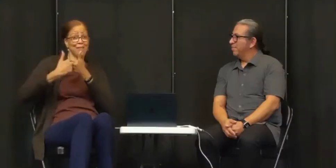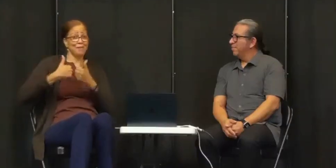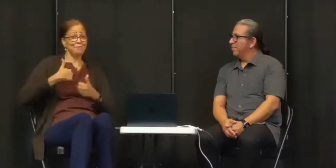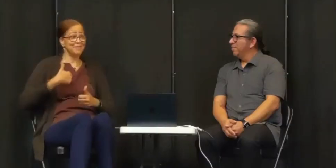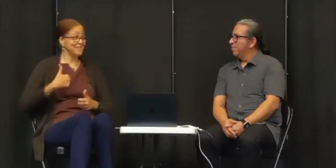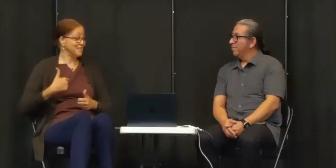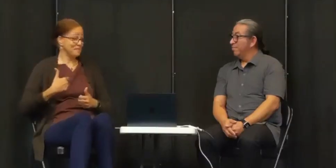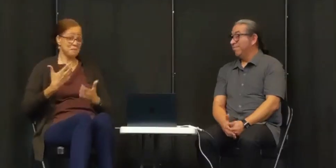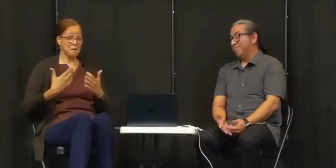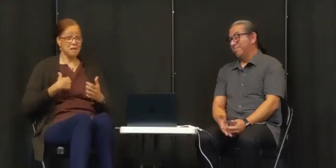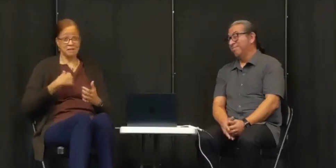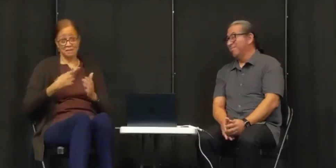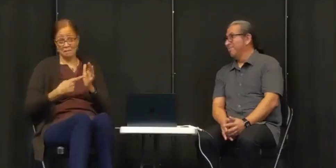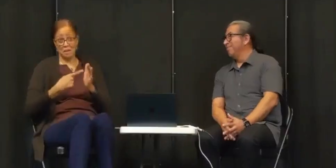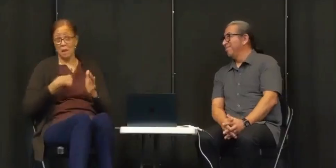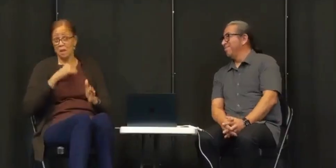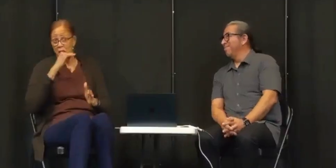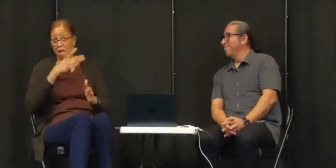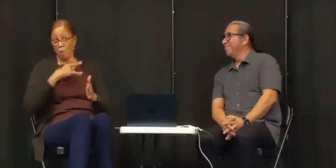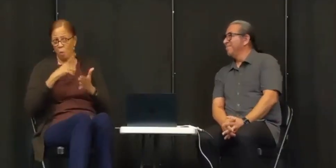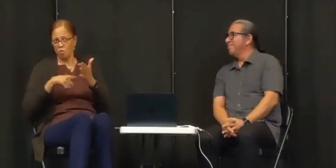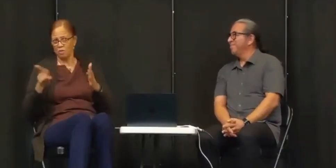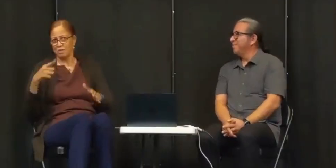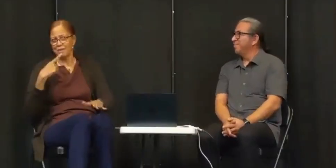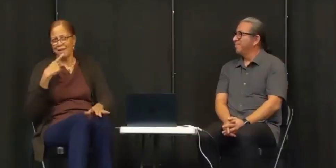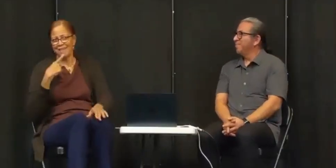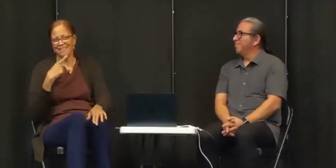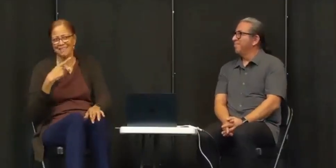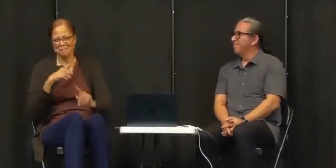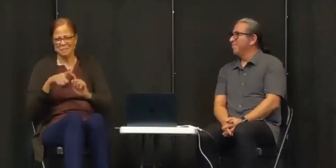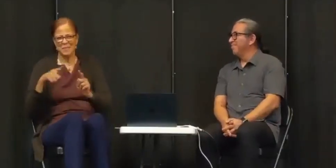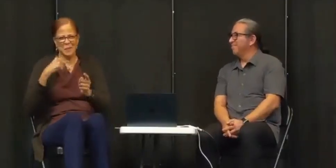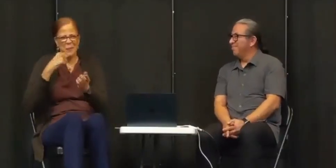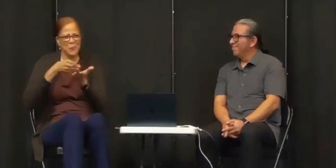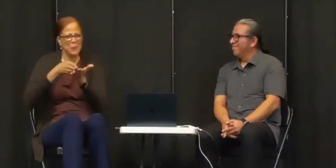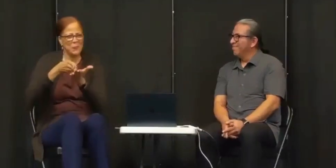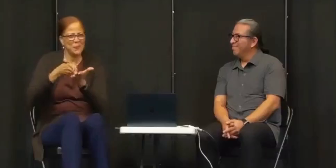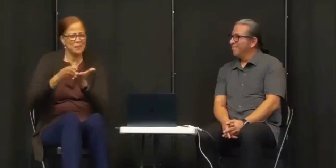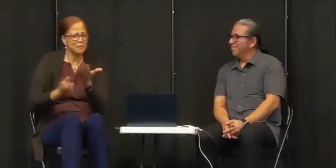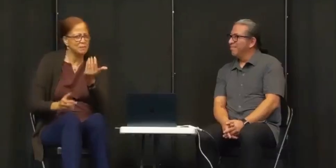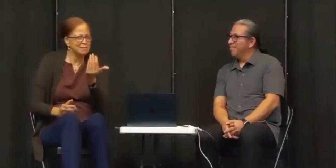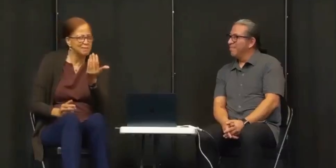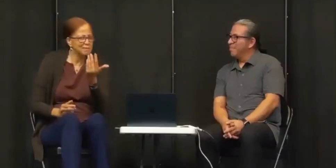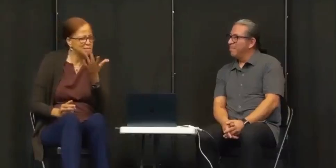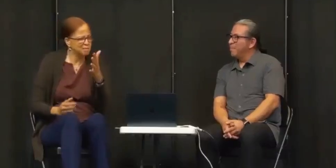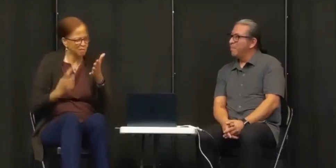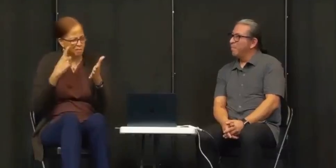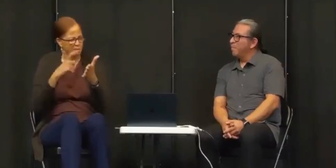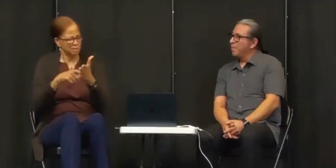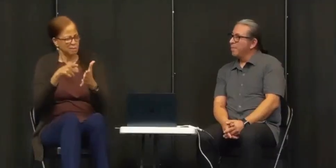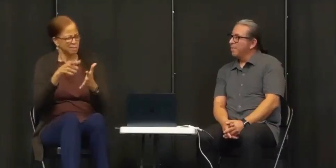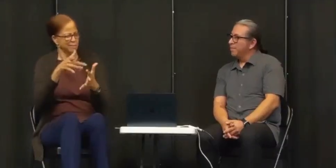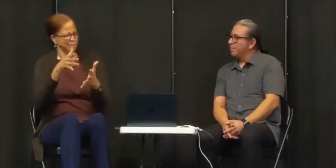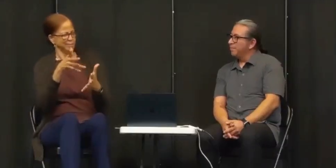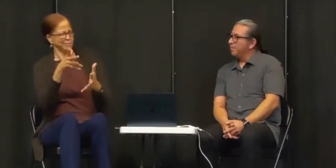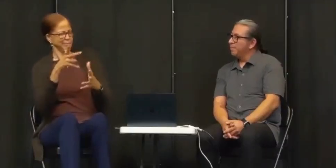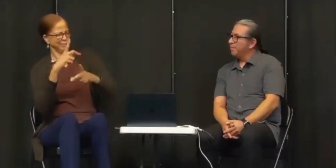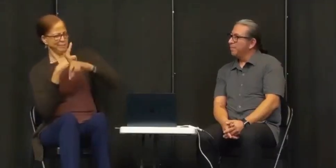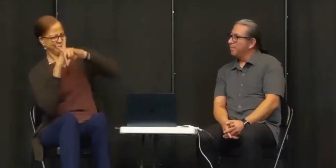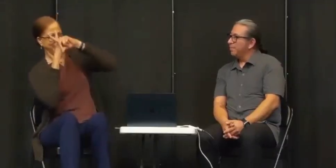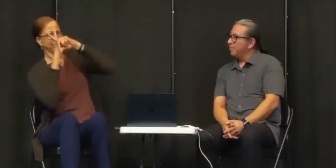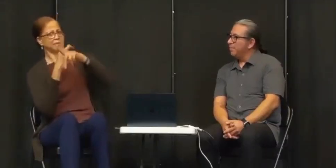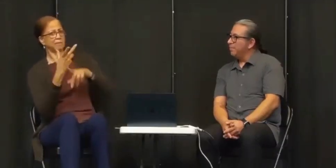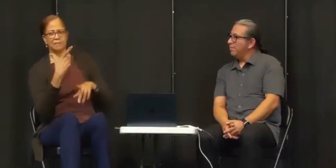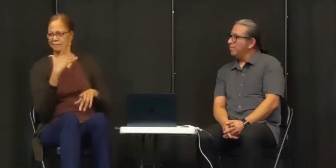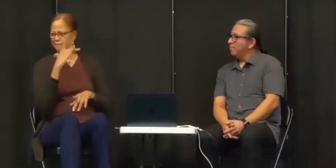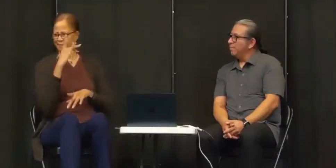And sometimes they may challenge me, and sometimes I may not like what they tell me, right? But they're telling me the truth, and sometimes I need